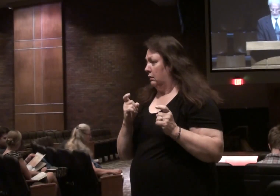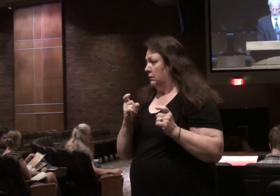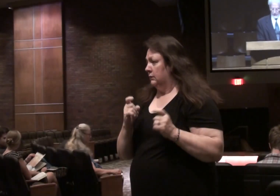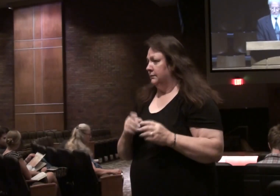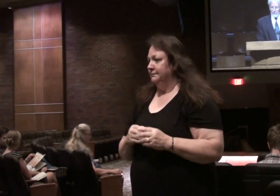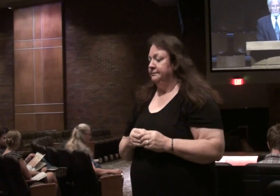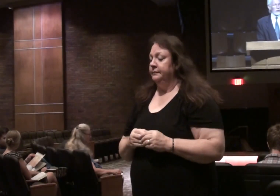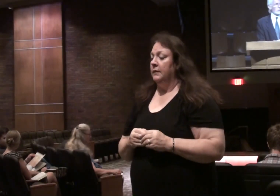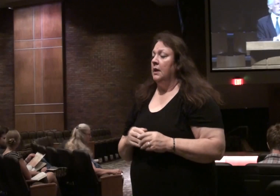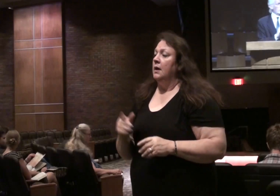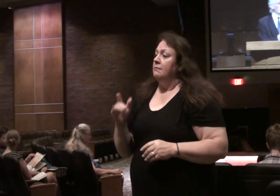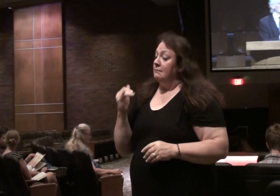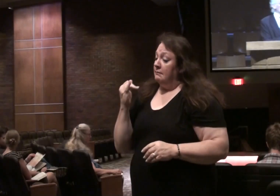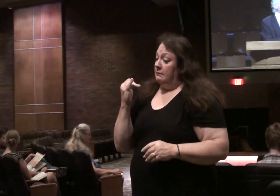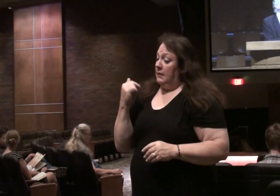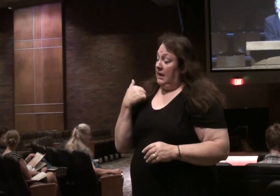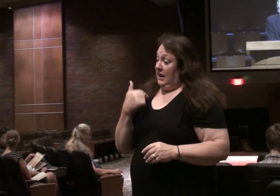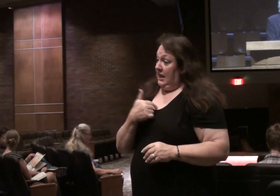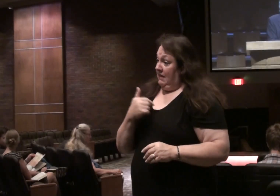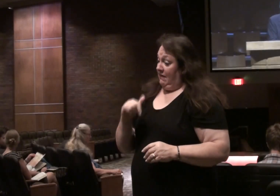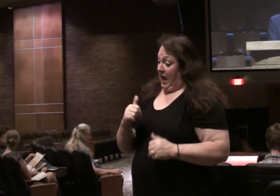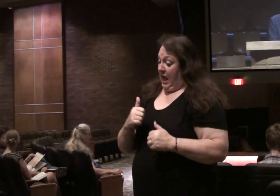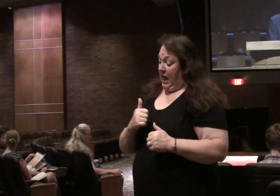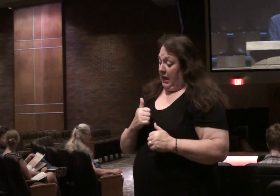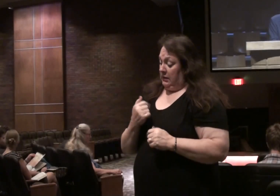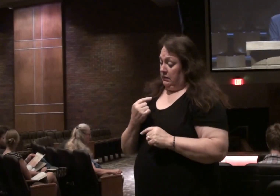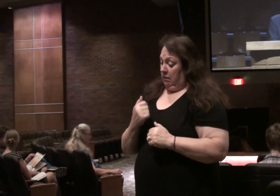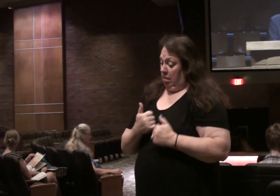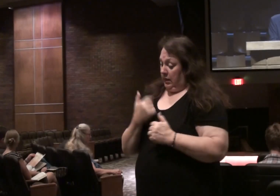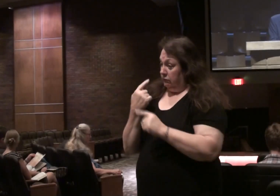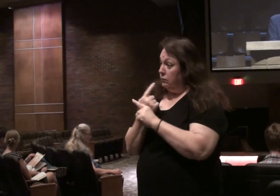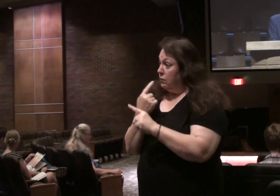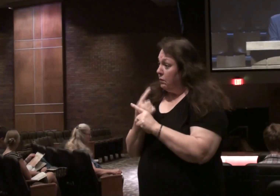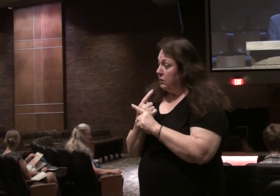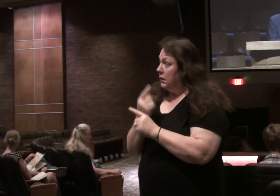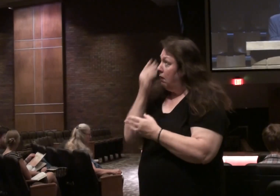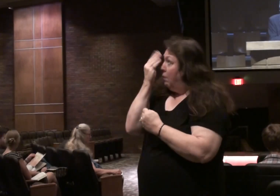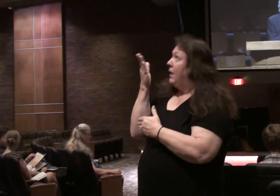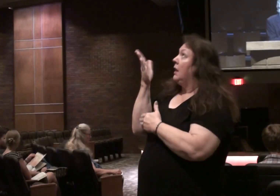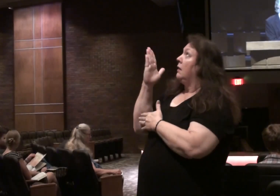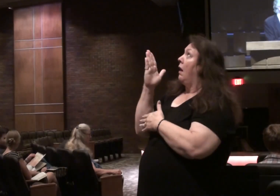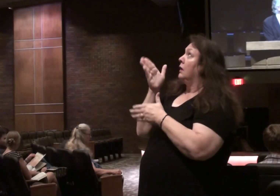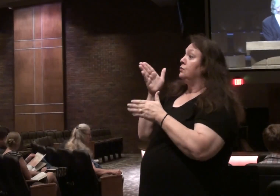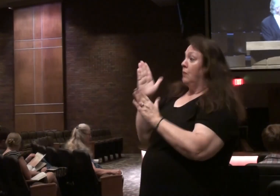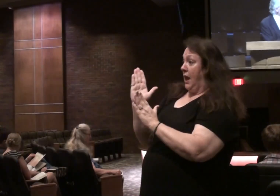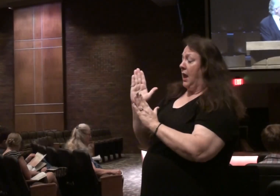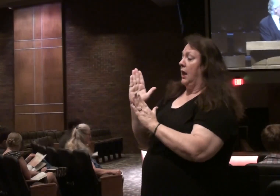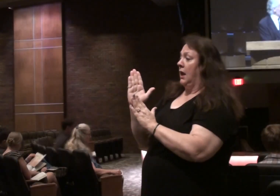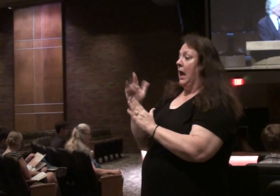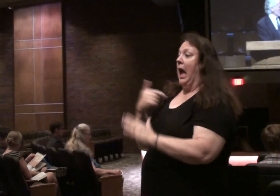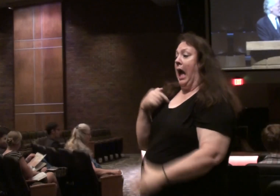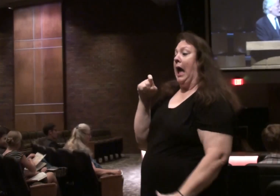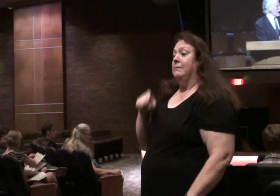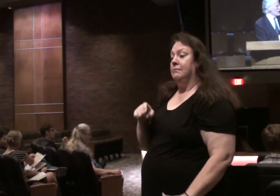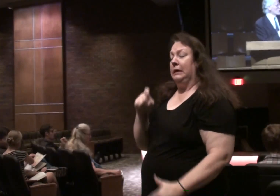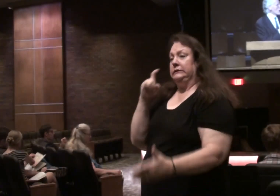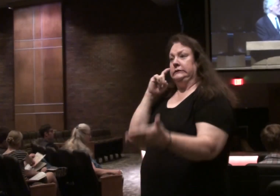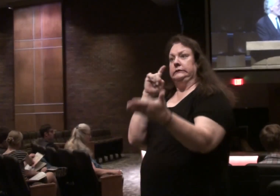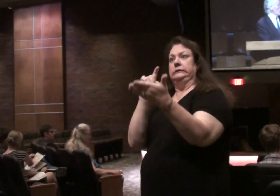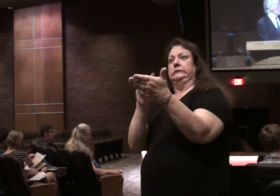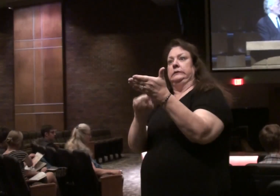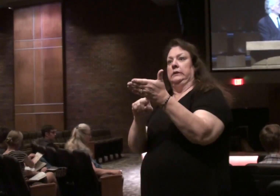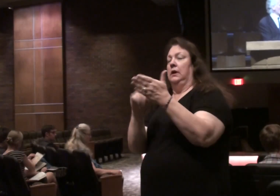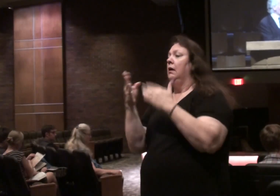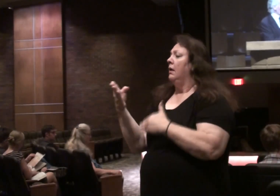authority. But if we're going to function with wisdom in the world, we are going to need to recognize